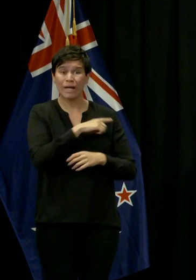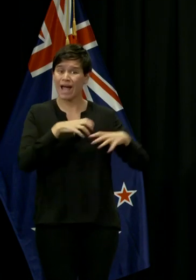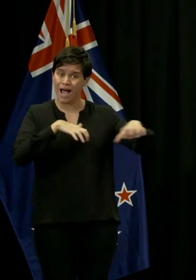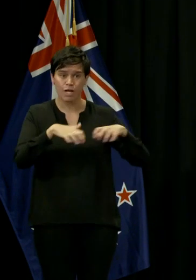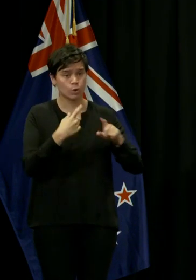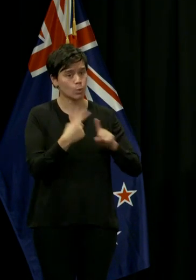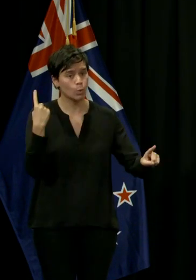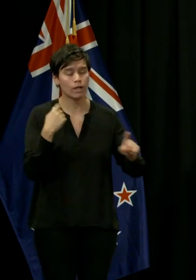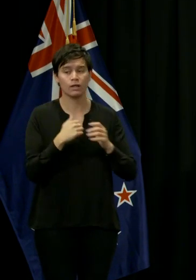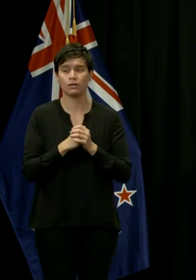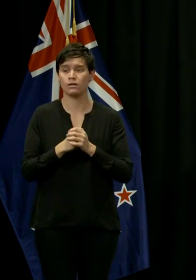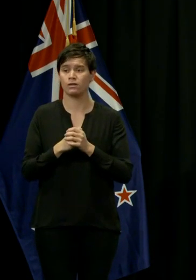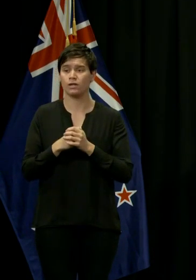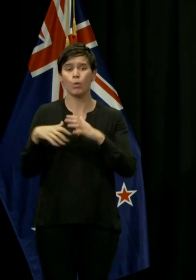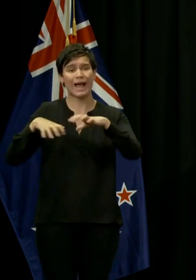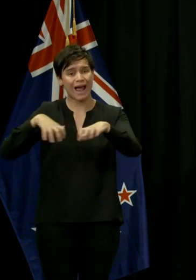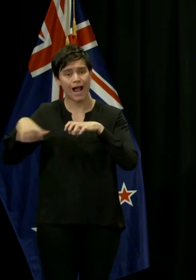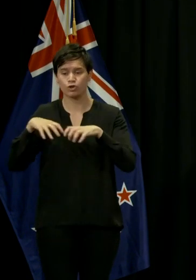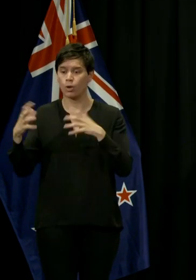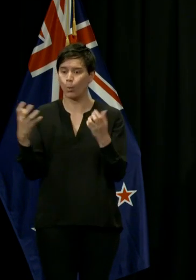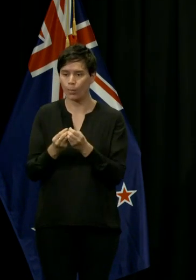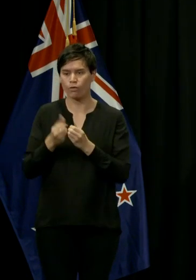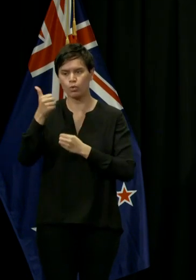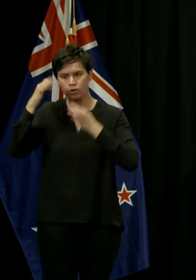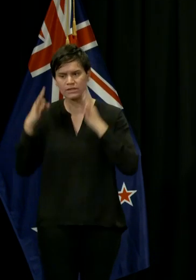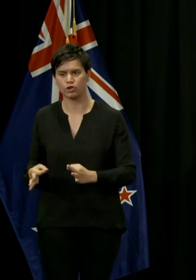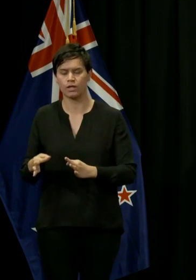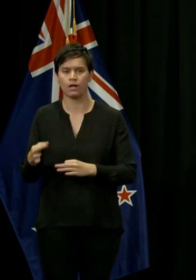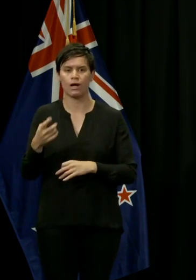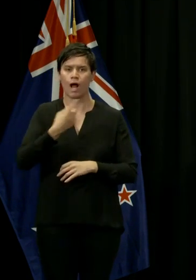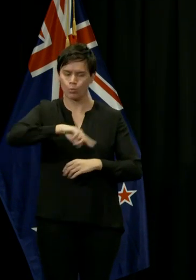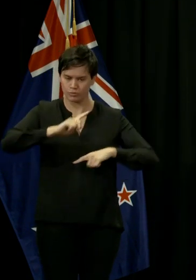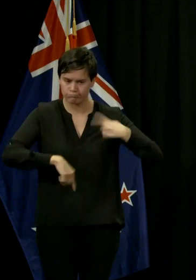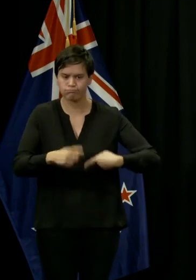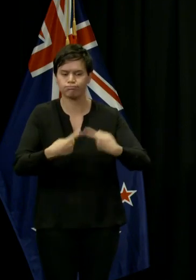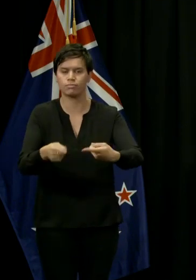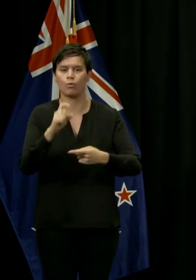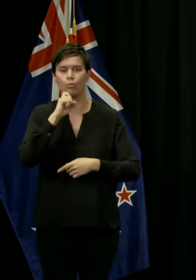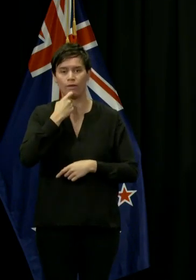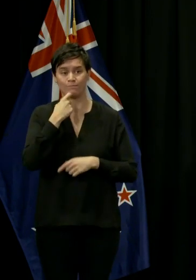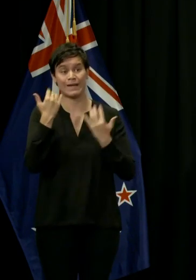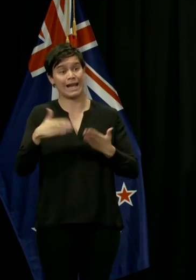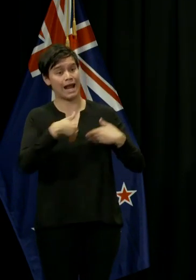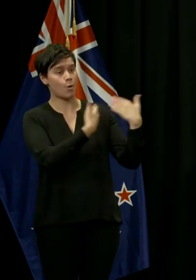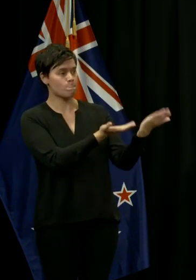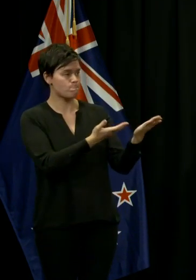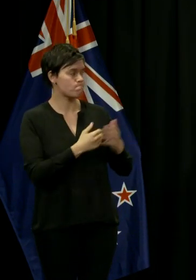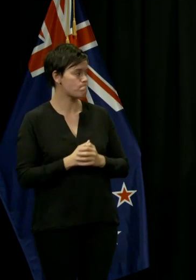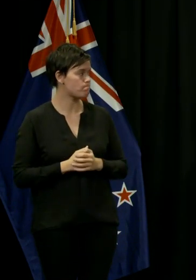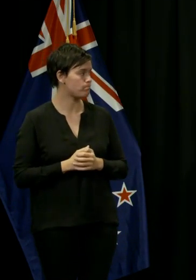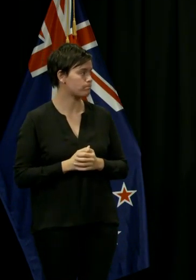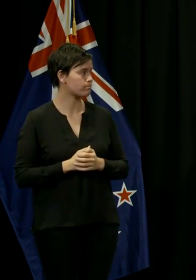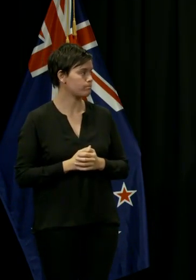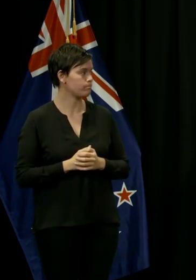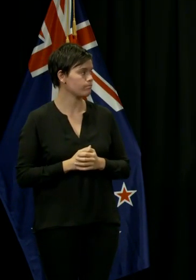we are acting decisively, we continue to go hard and go early. I hand over now to Grant Robertson. Thank you very much,